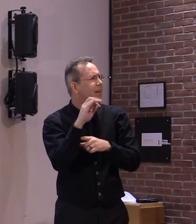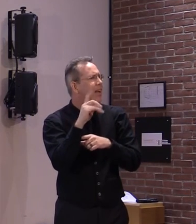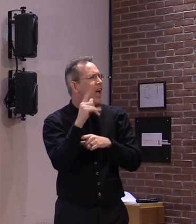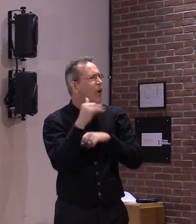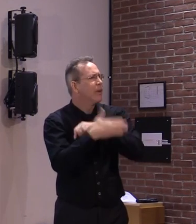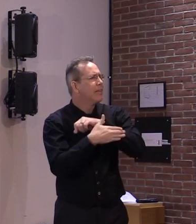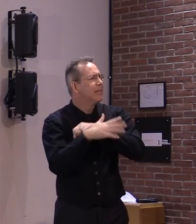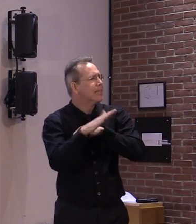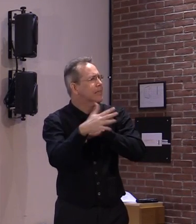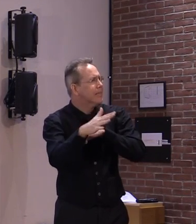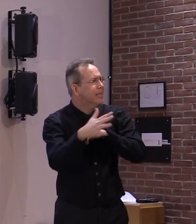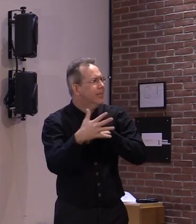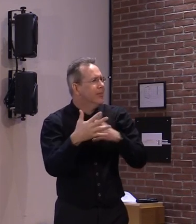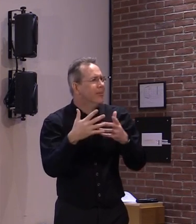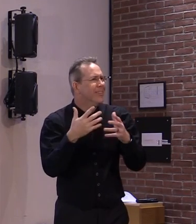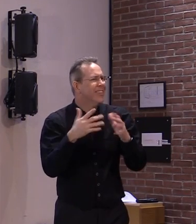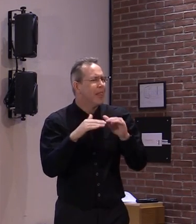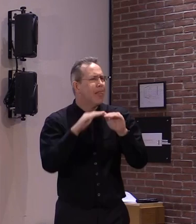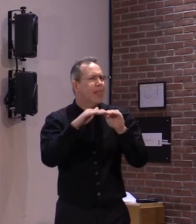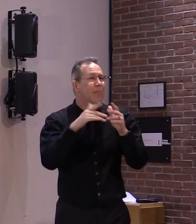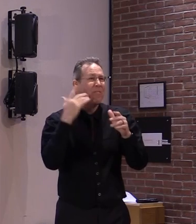to be stabilizing there.